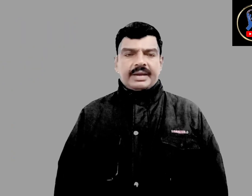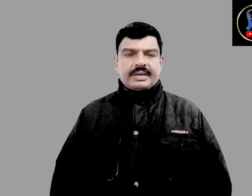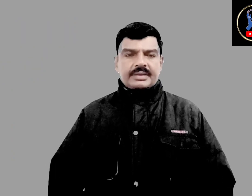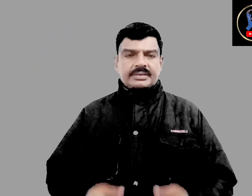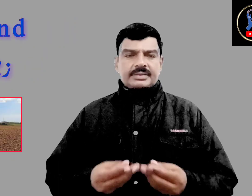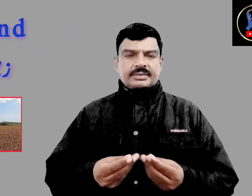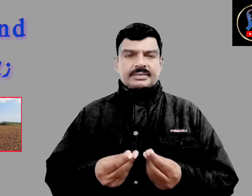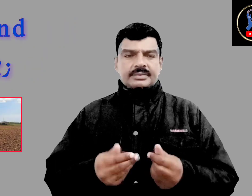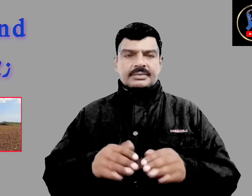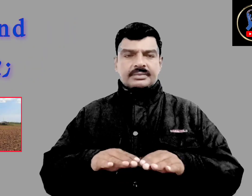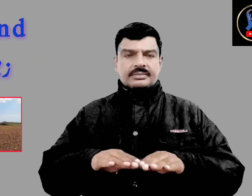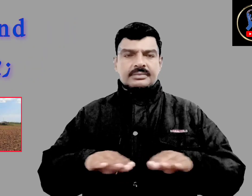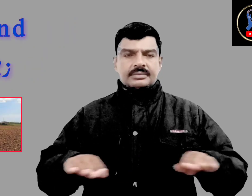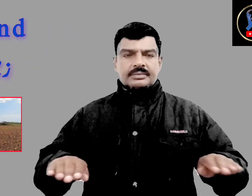land,